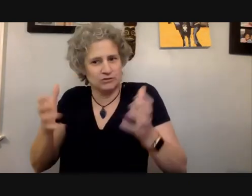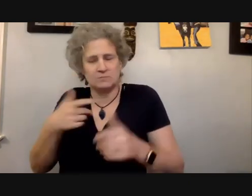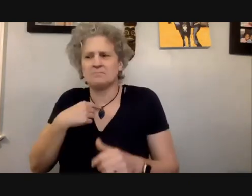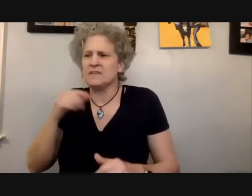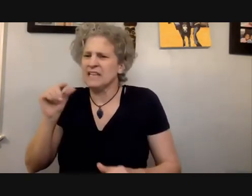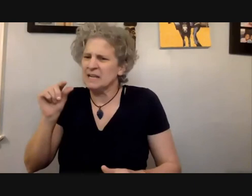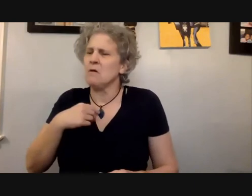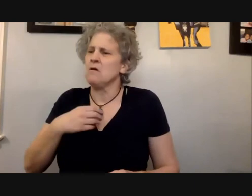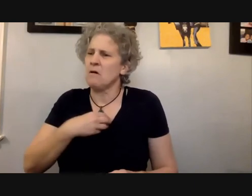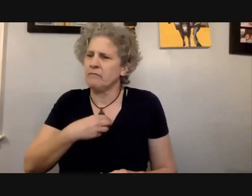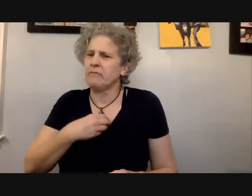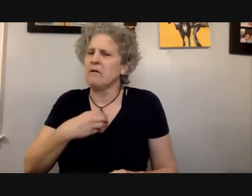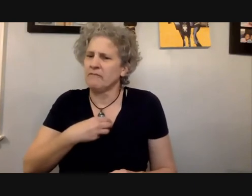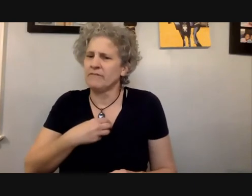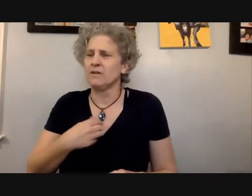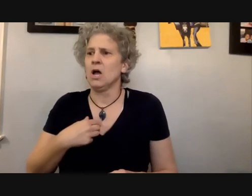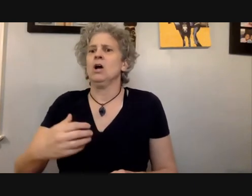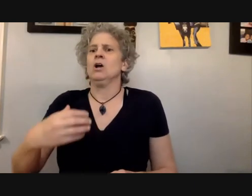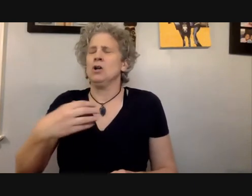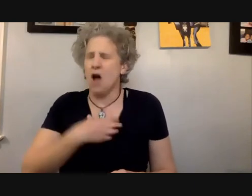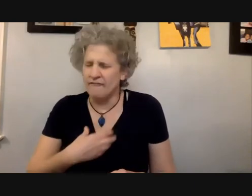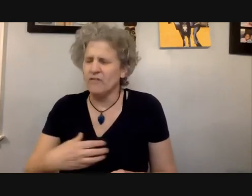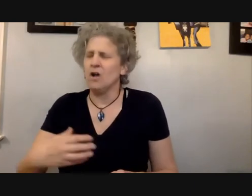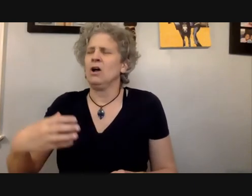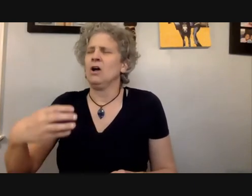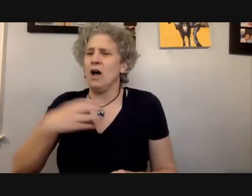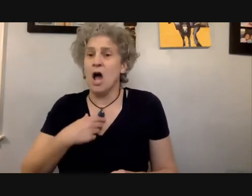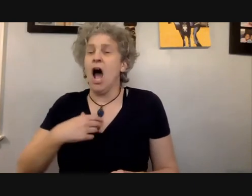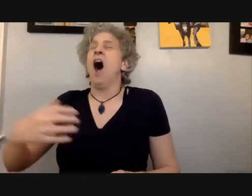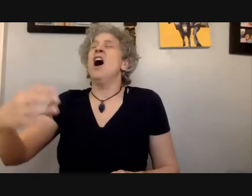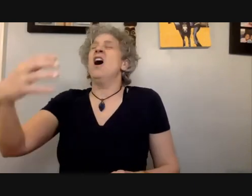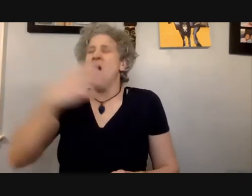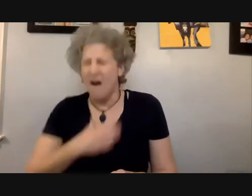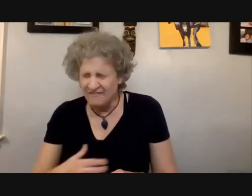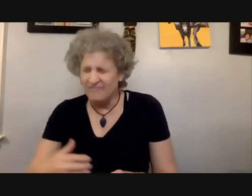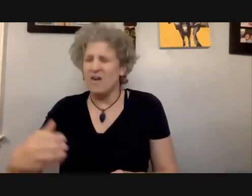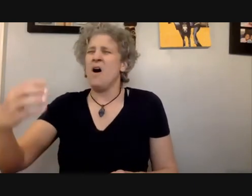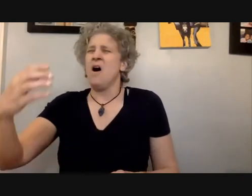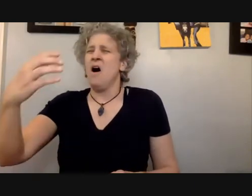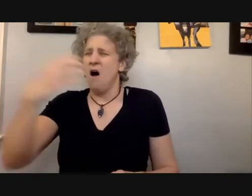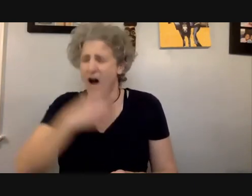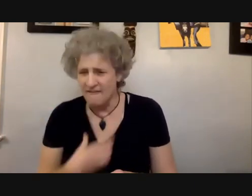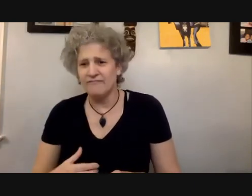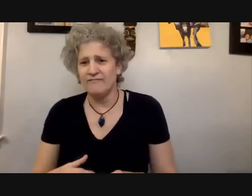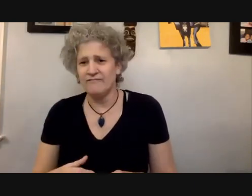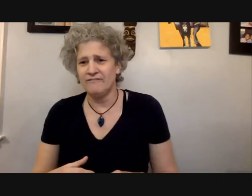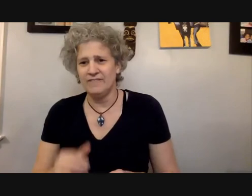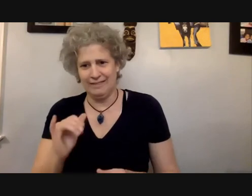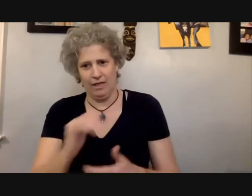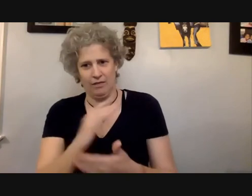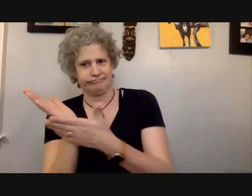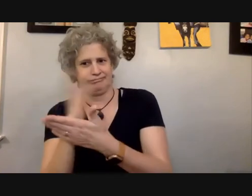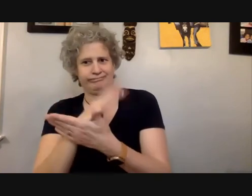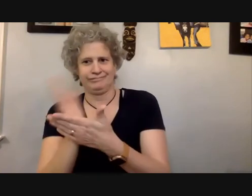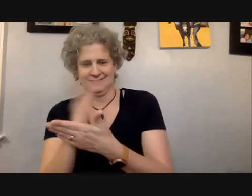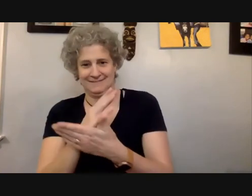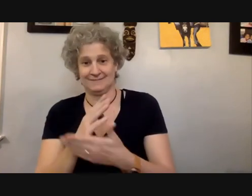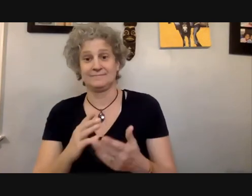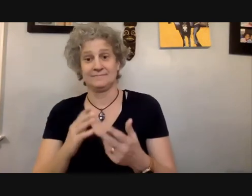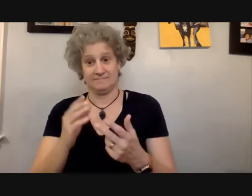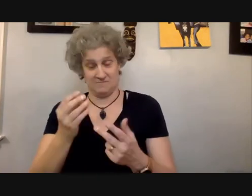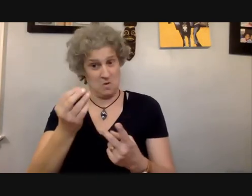different movement. And depending on how much one is coughing, depending on the severity of the cough, you're going to alter the sign to mimic